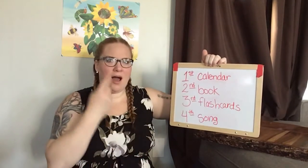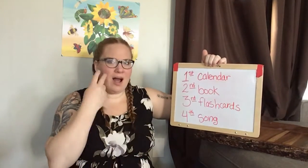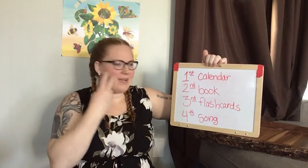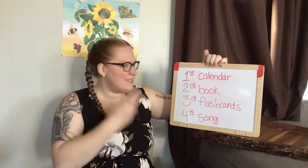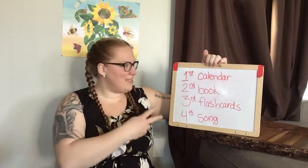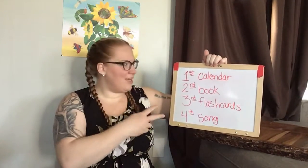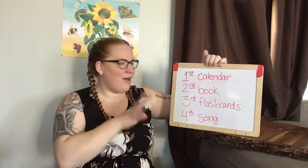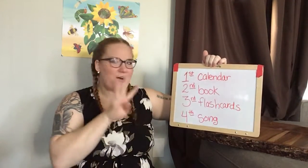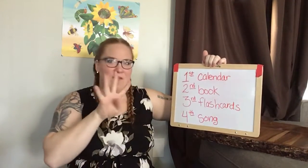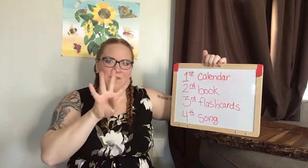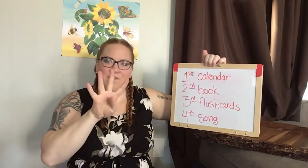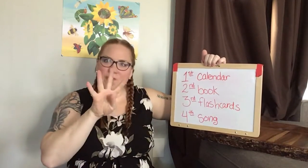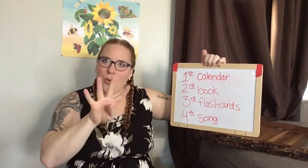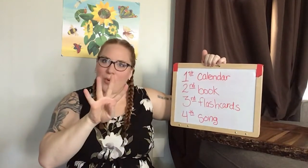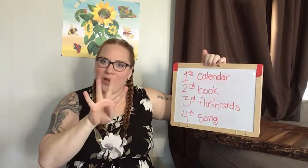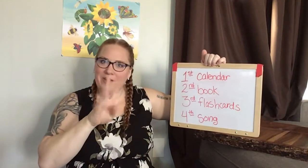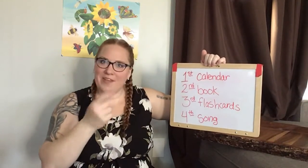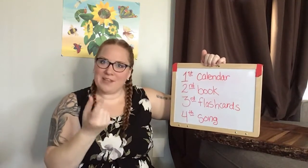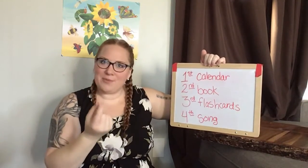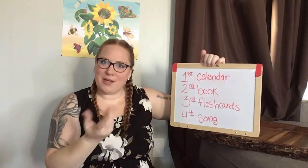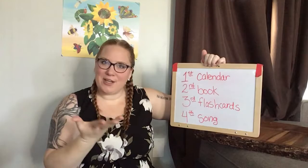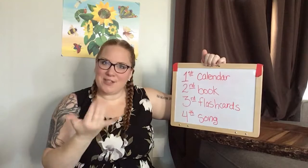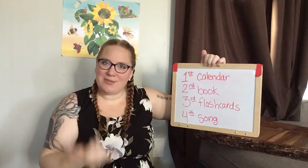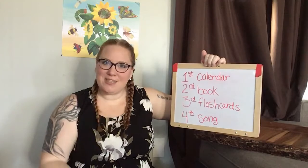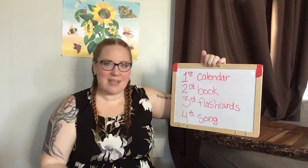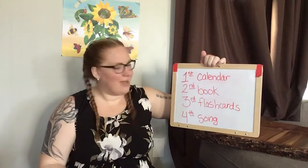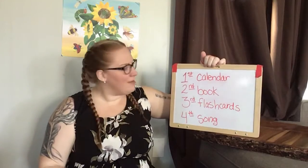I see four things we're going to do today.